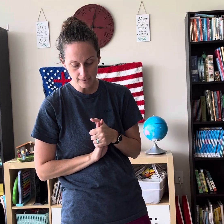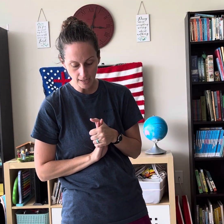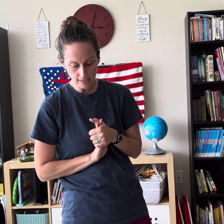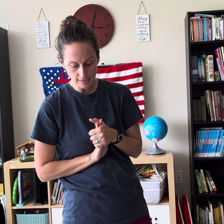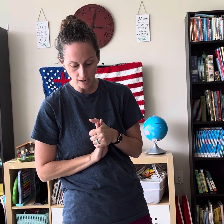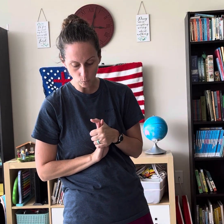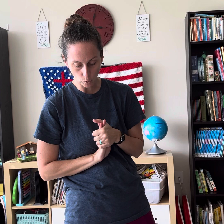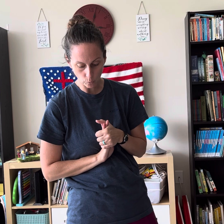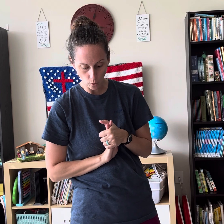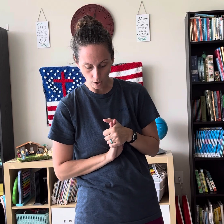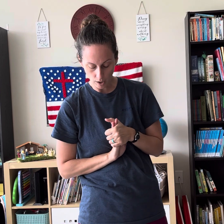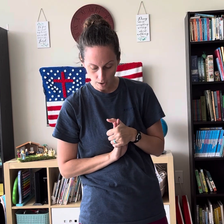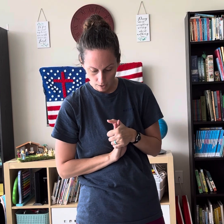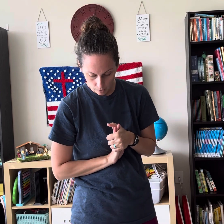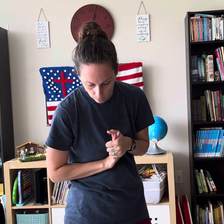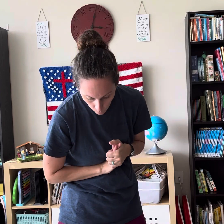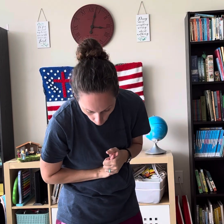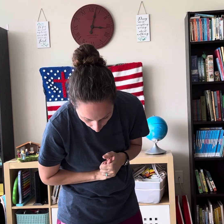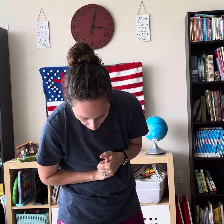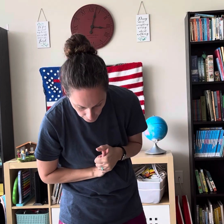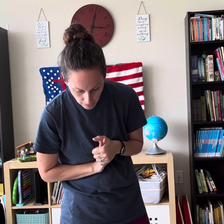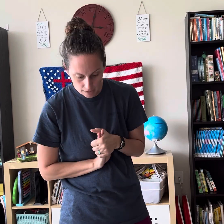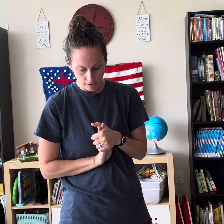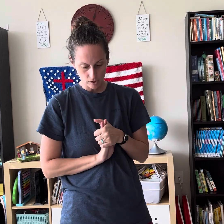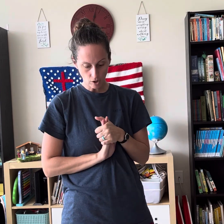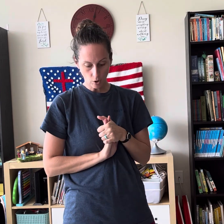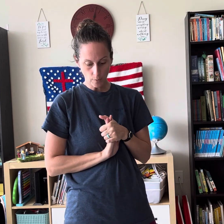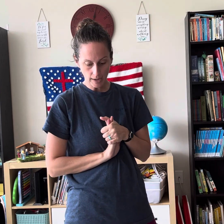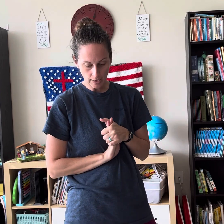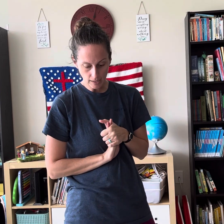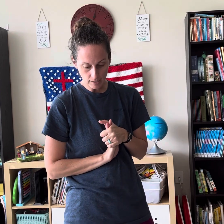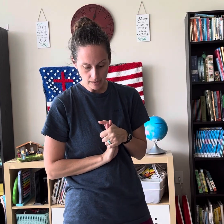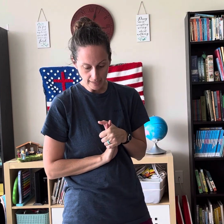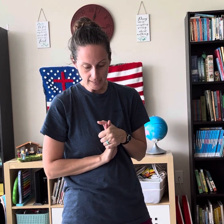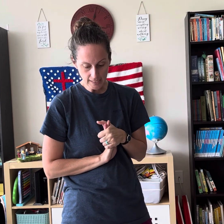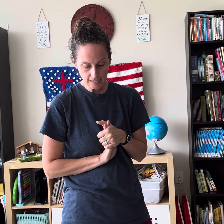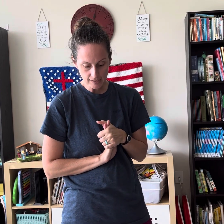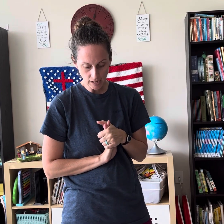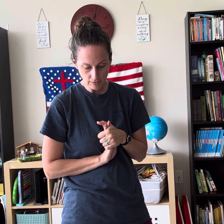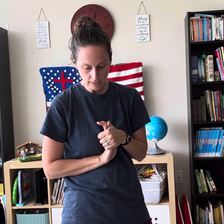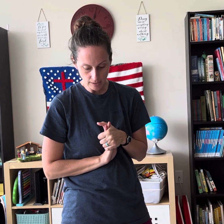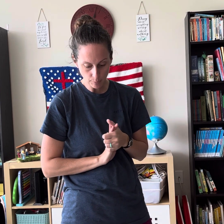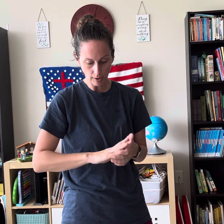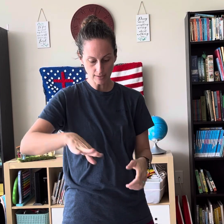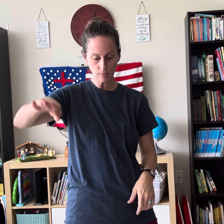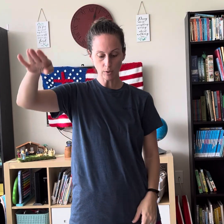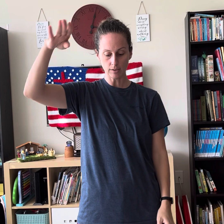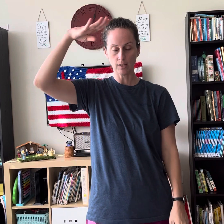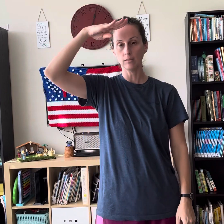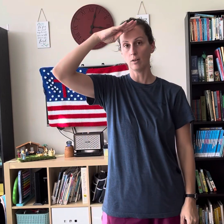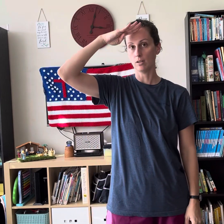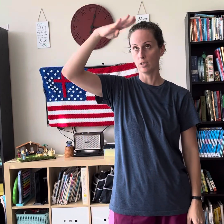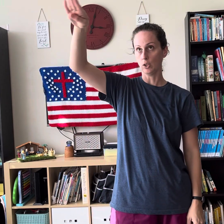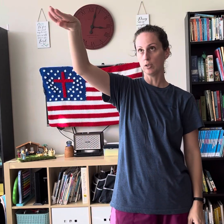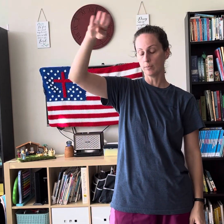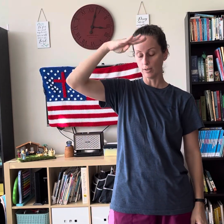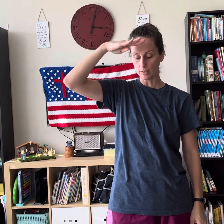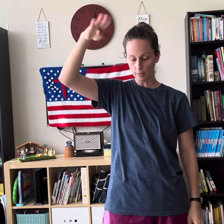States and World War I. So in 1917, President Wilson, we're gonna salute President